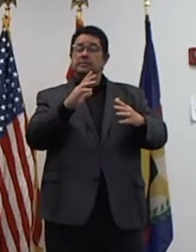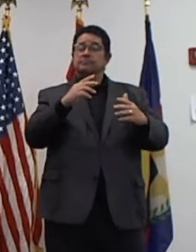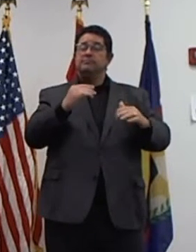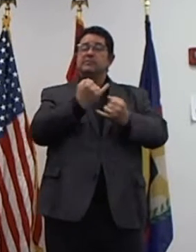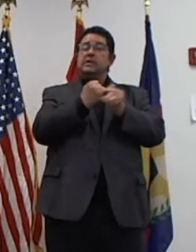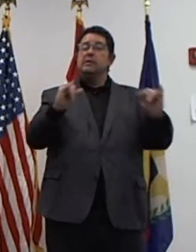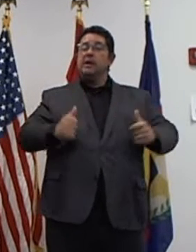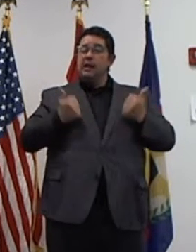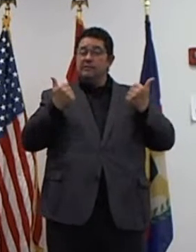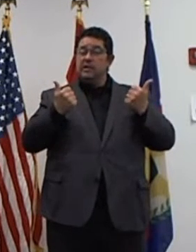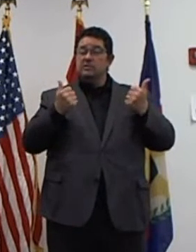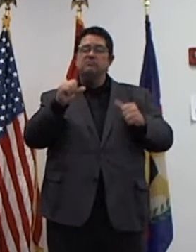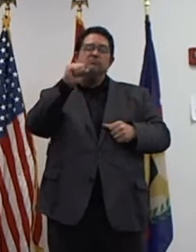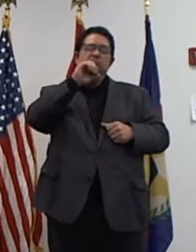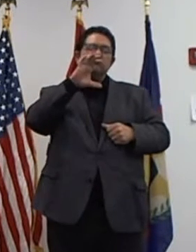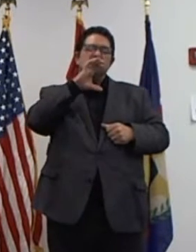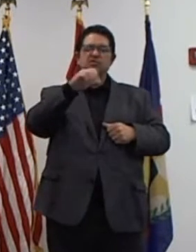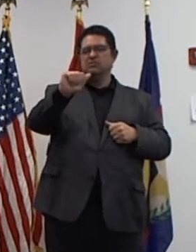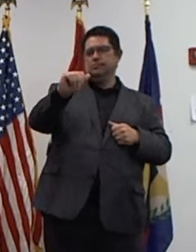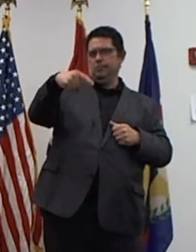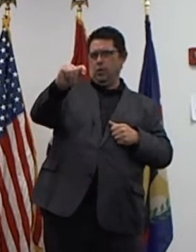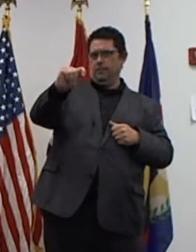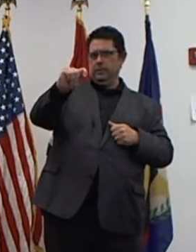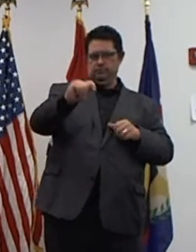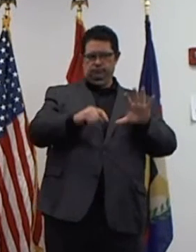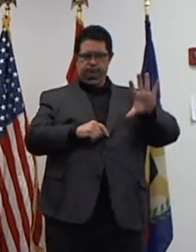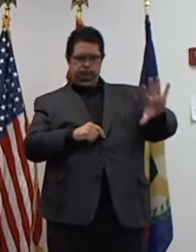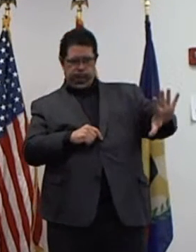facilities and senior apartment complexes.